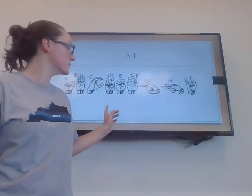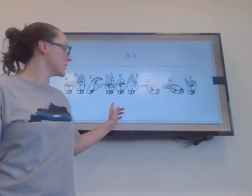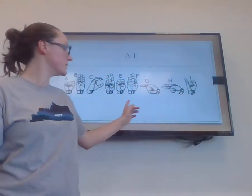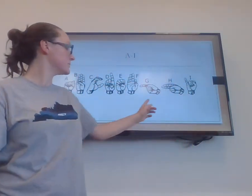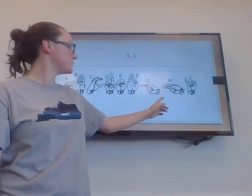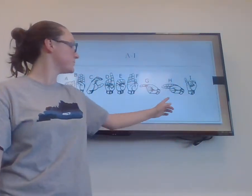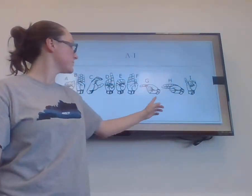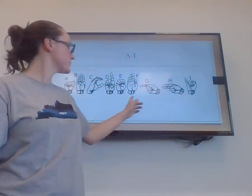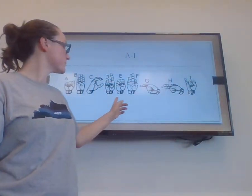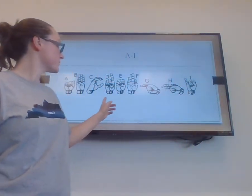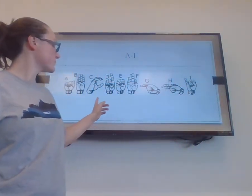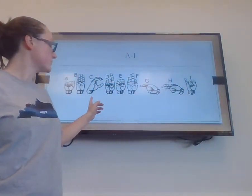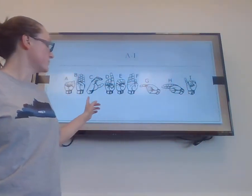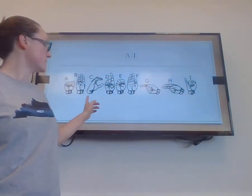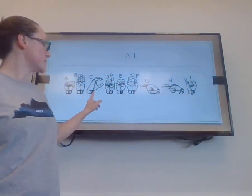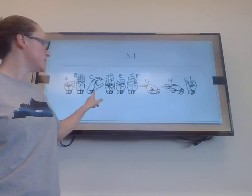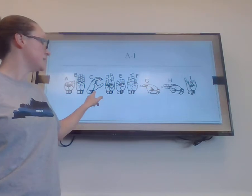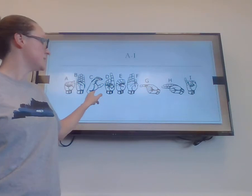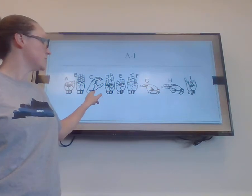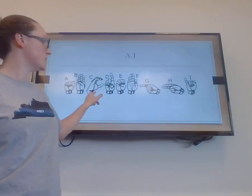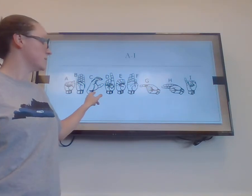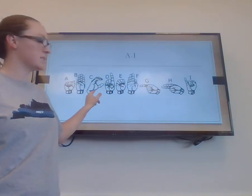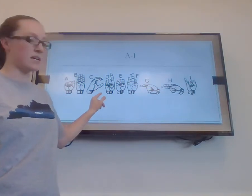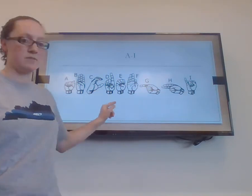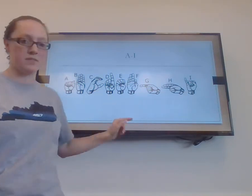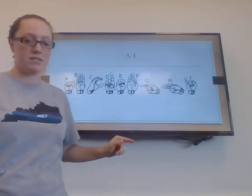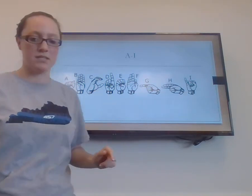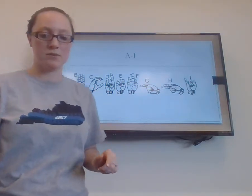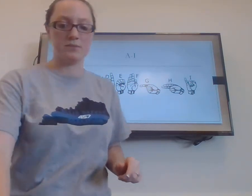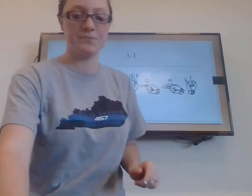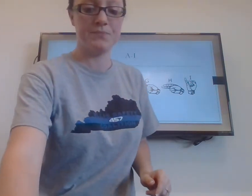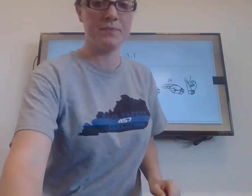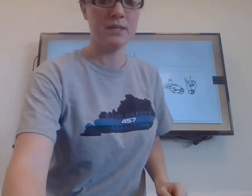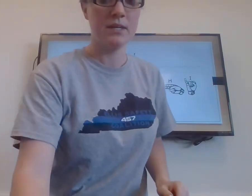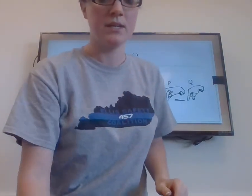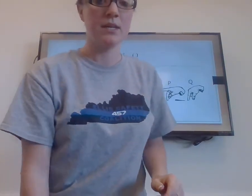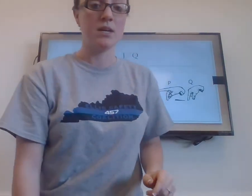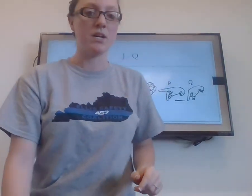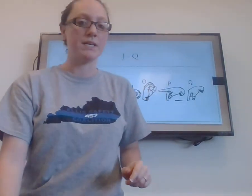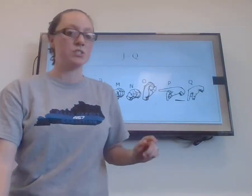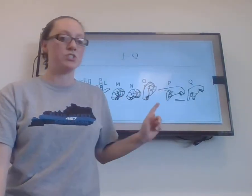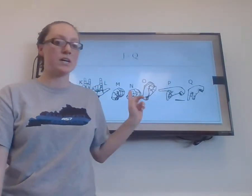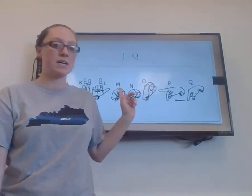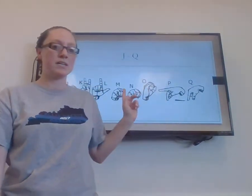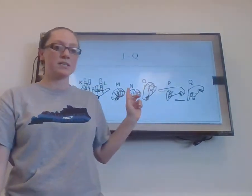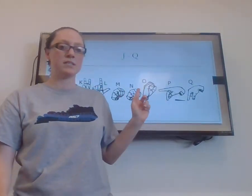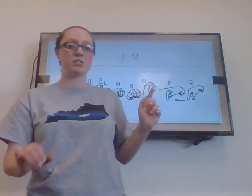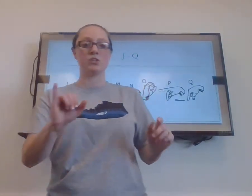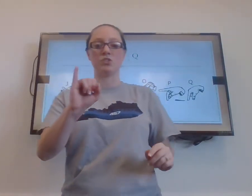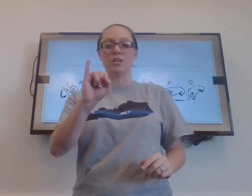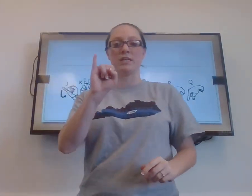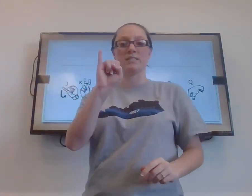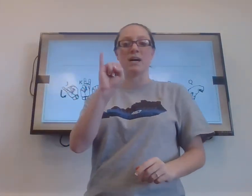Okay. C is the only one that's kind of funky in that one. All right. J. So J is an